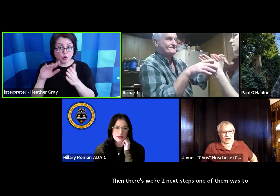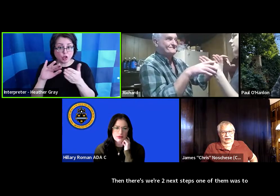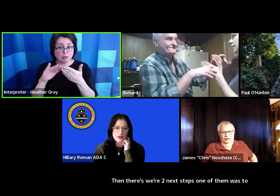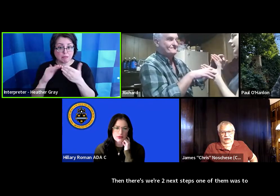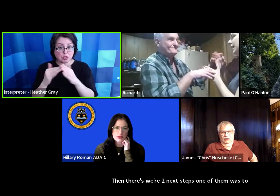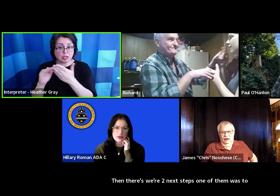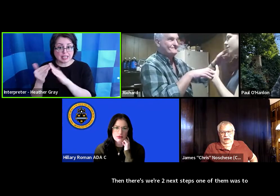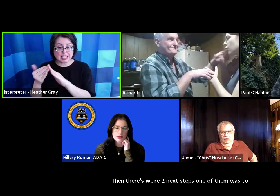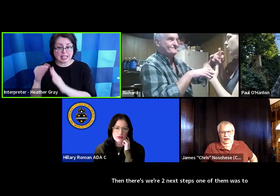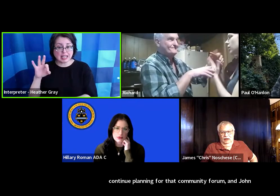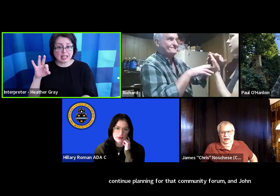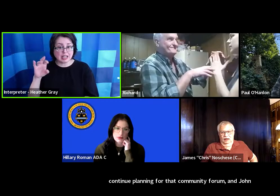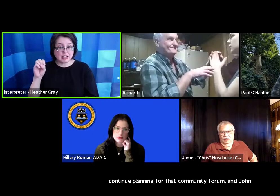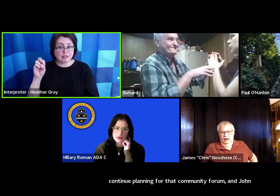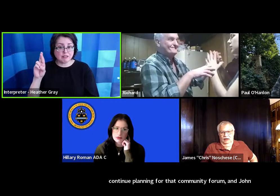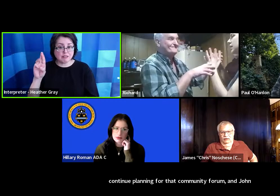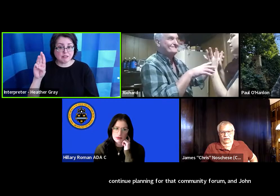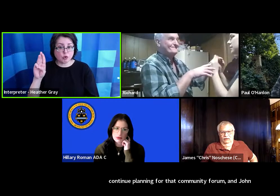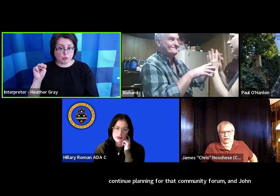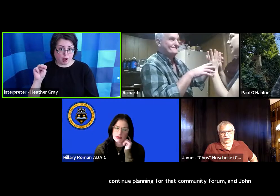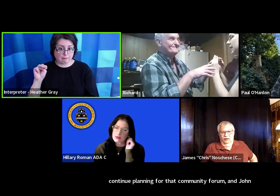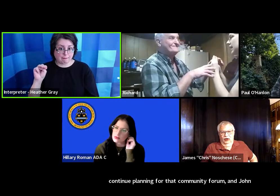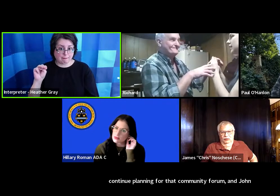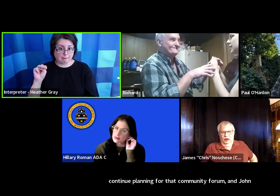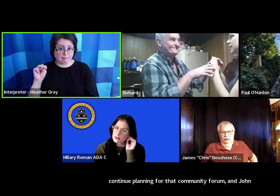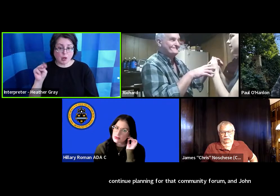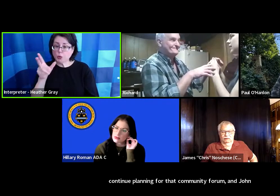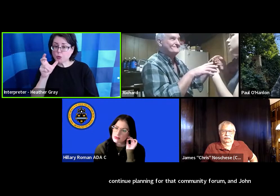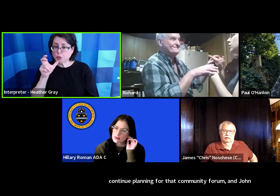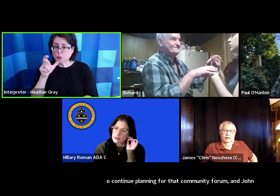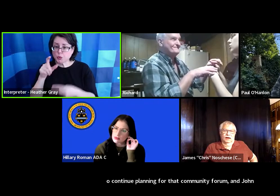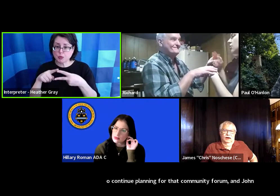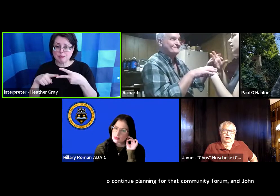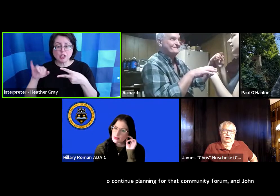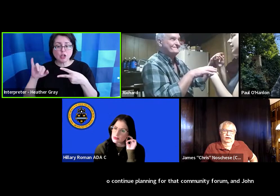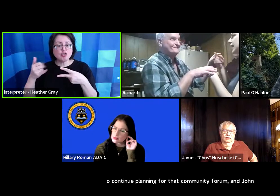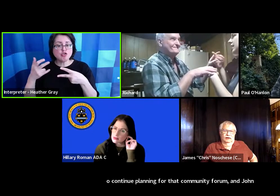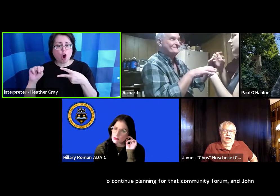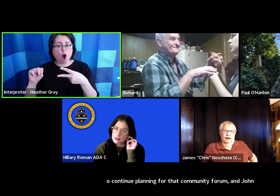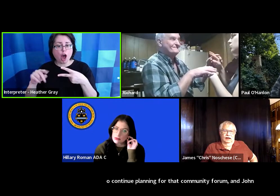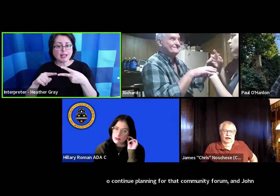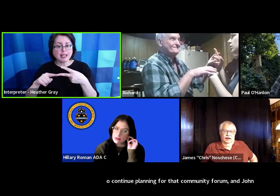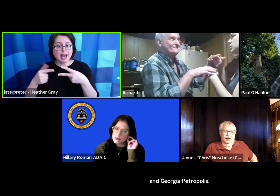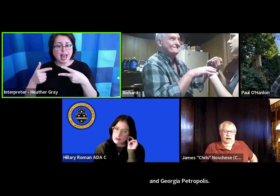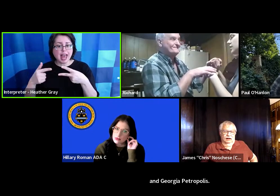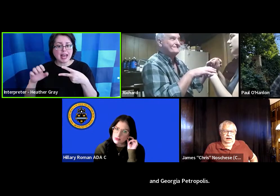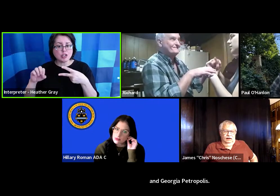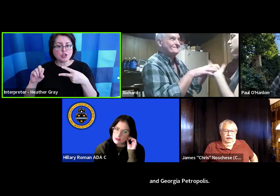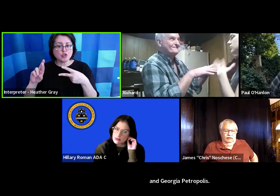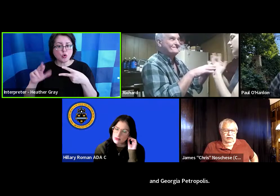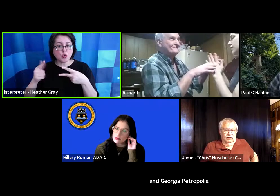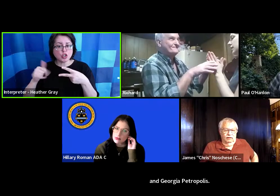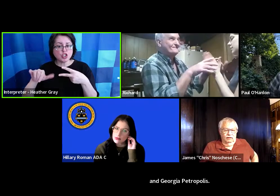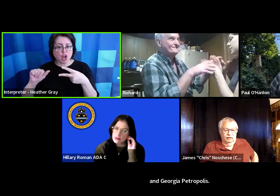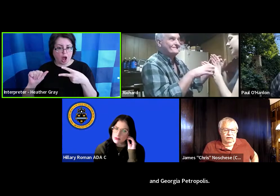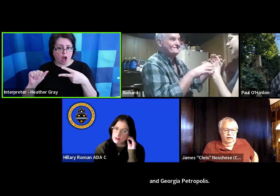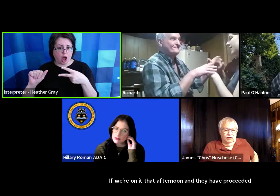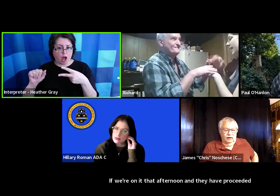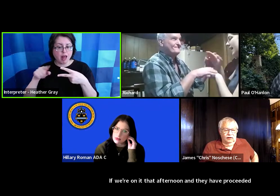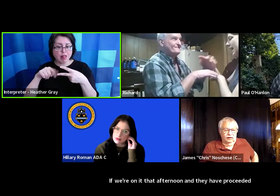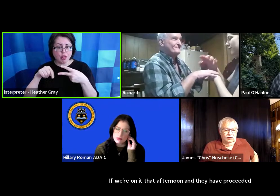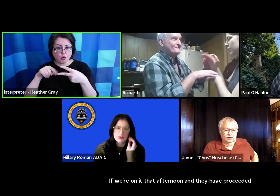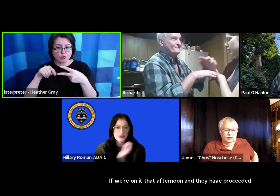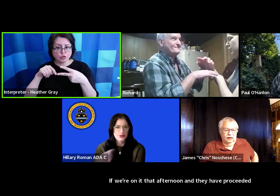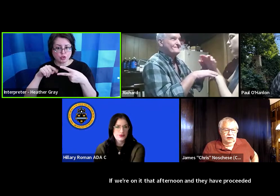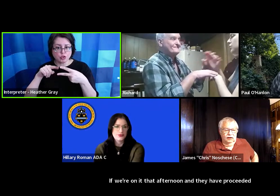John and Georgia Petropoulos were on it that afternoon, and they have proceeded with